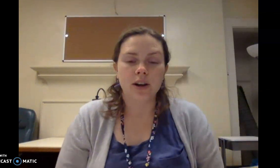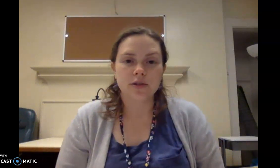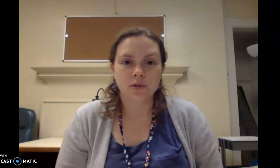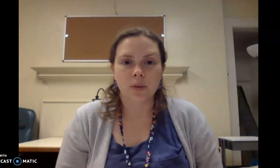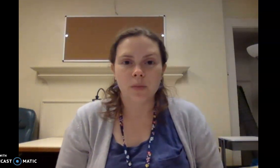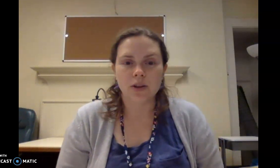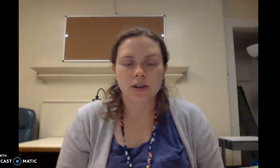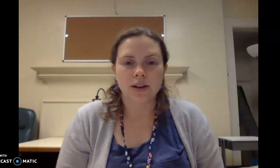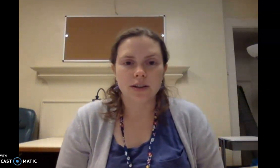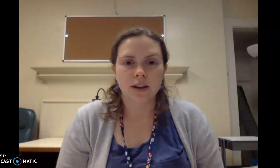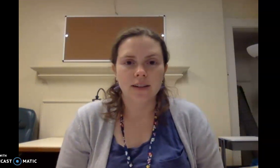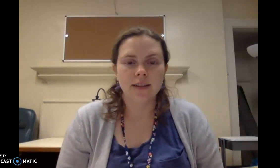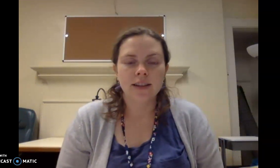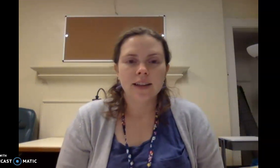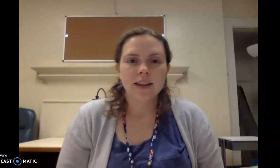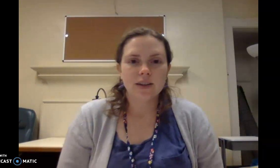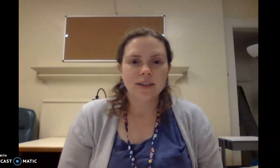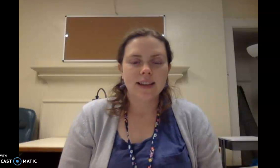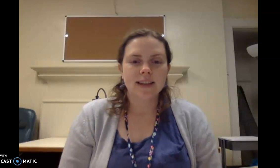you to remember during our song. It goes like this.